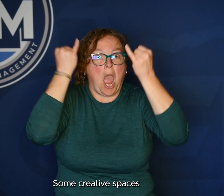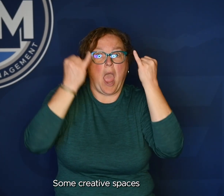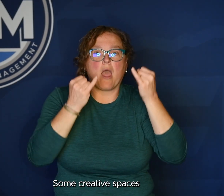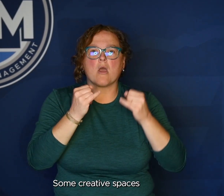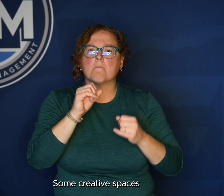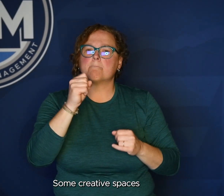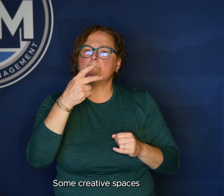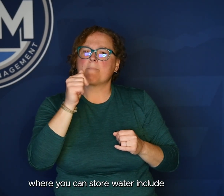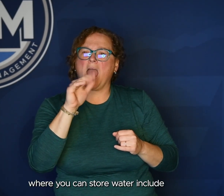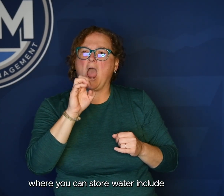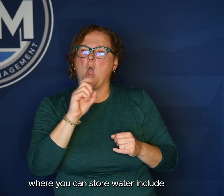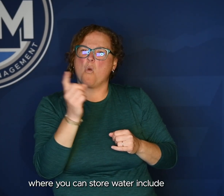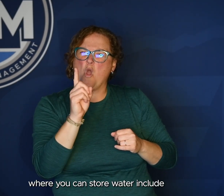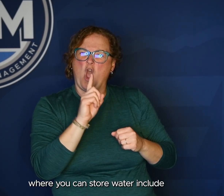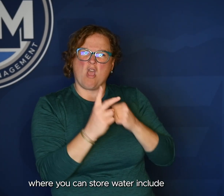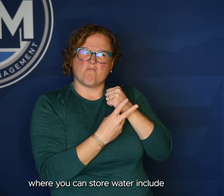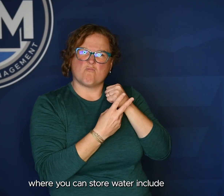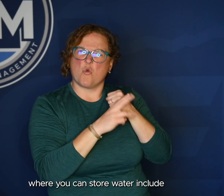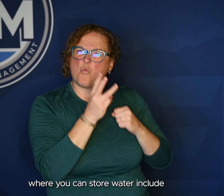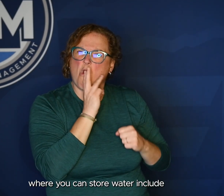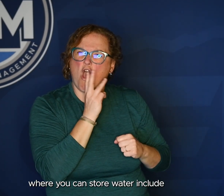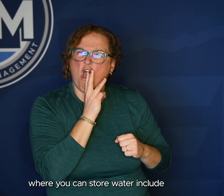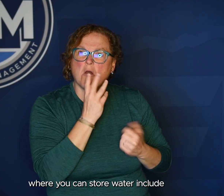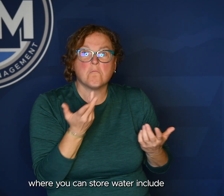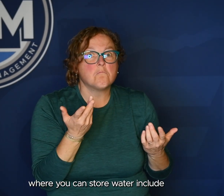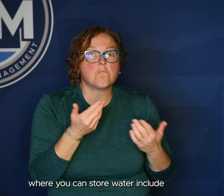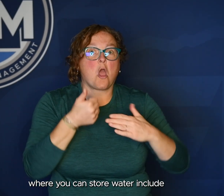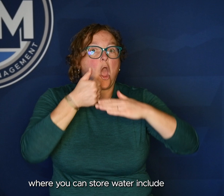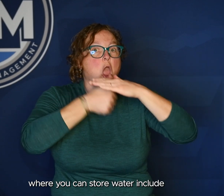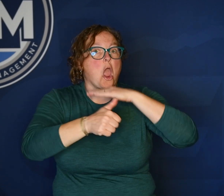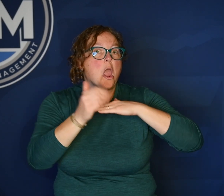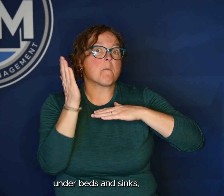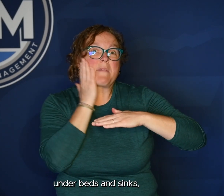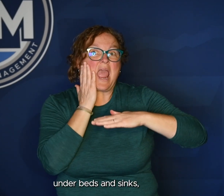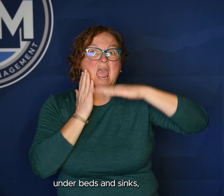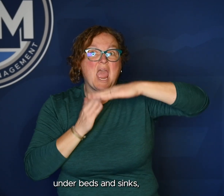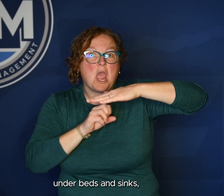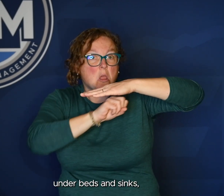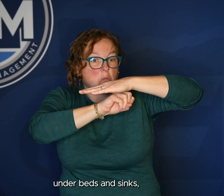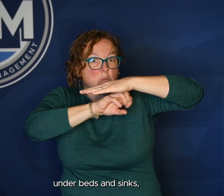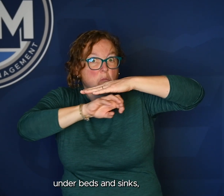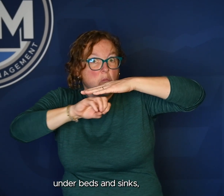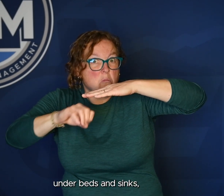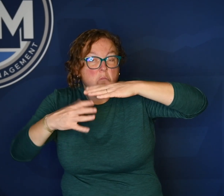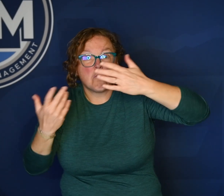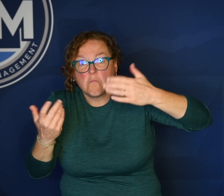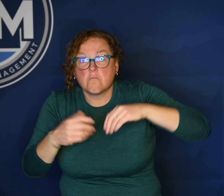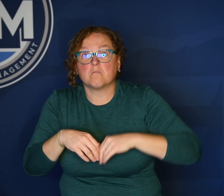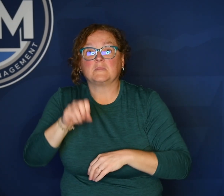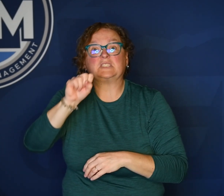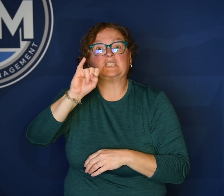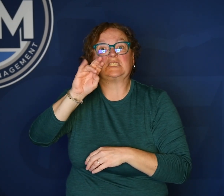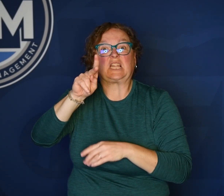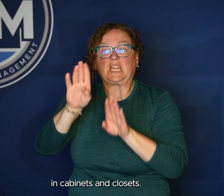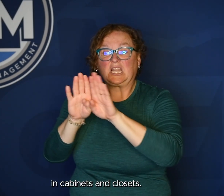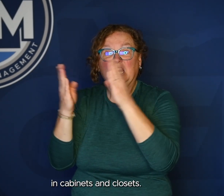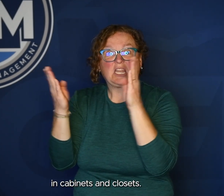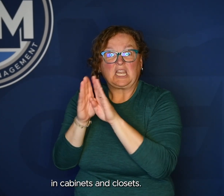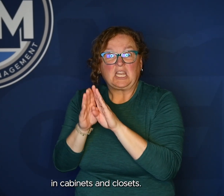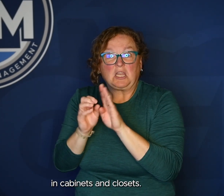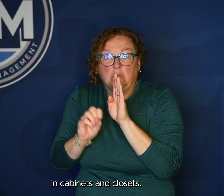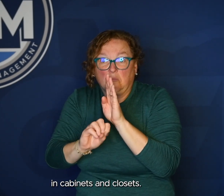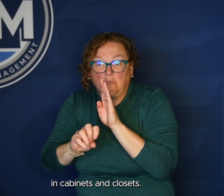Some creative spaces where you can store water include under beds and sinks,